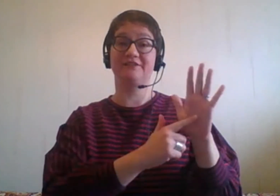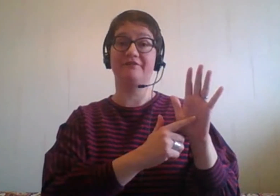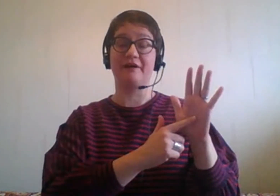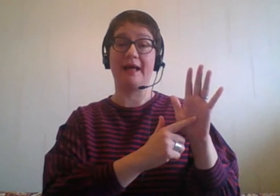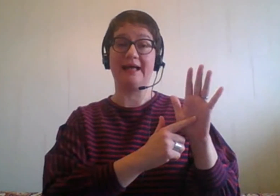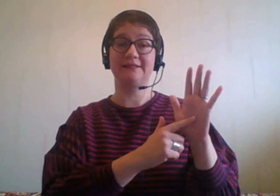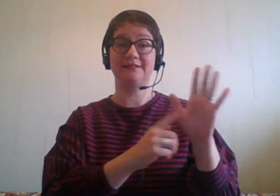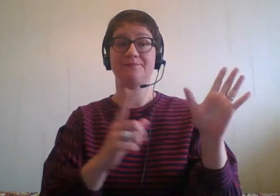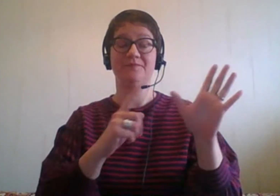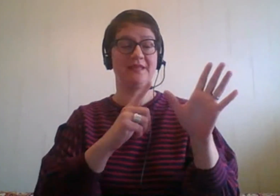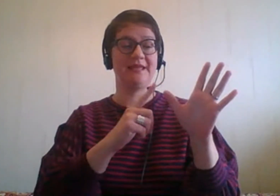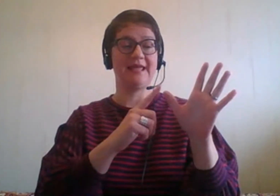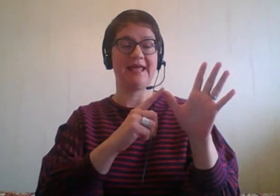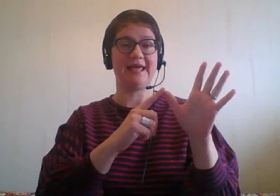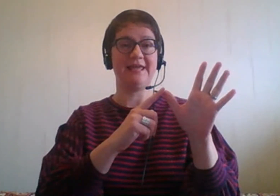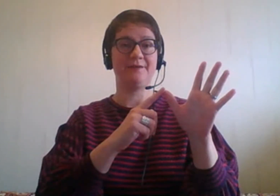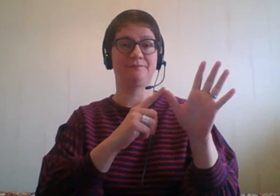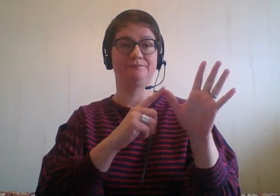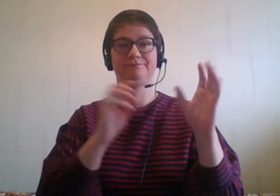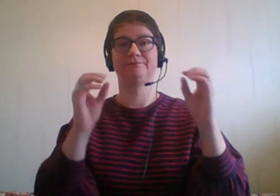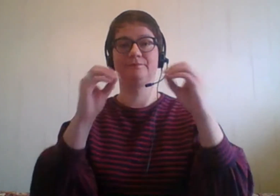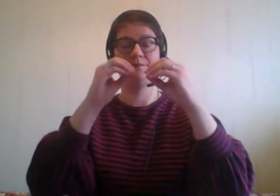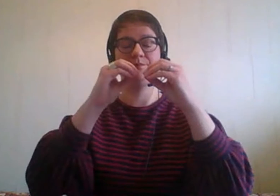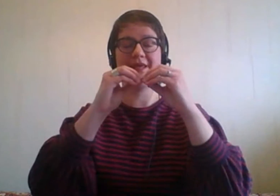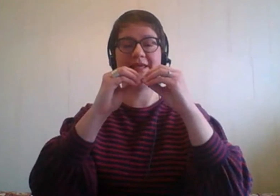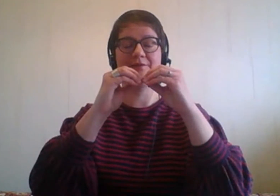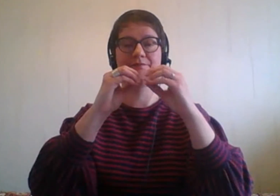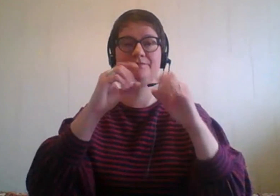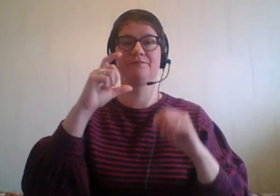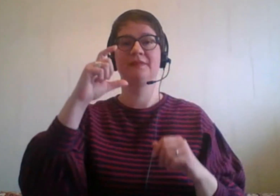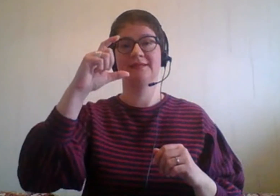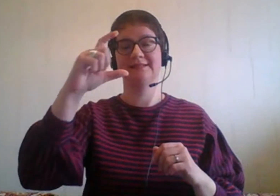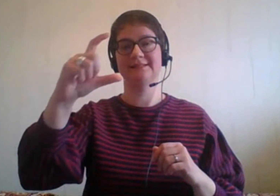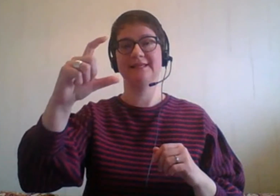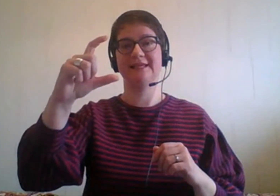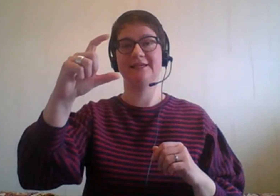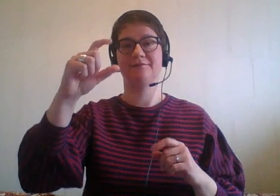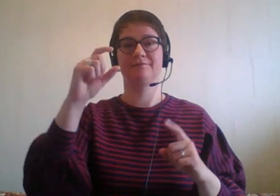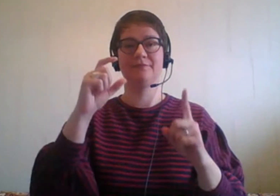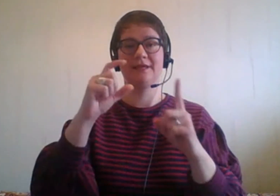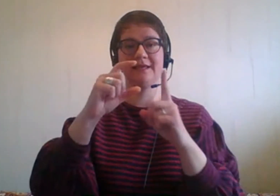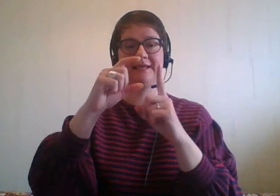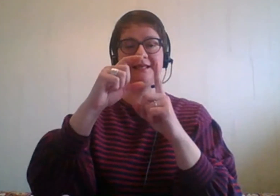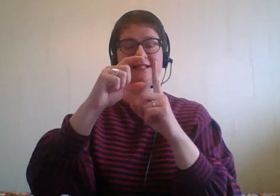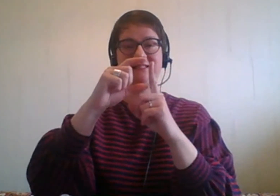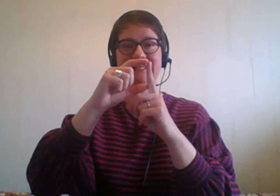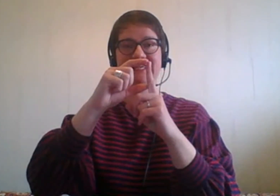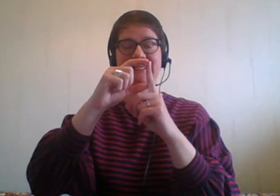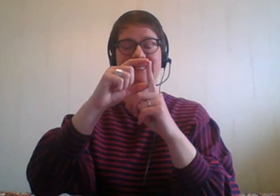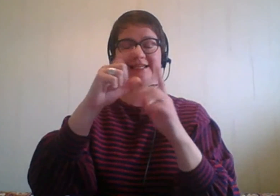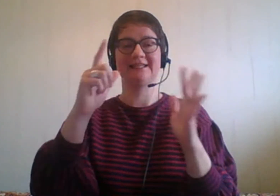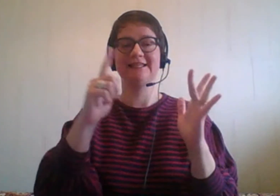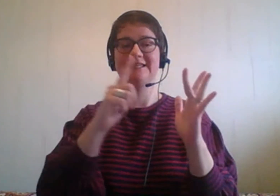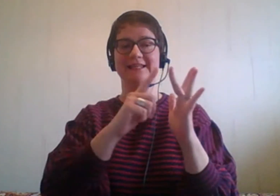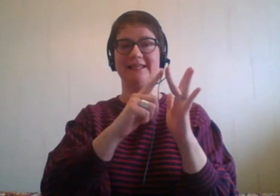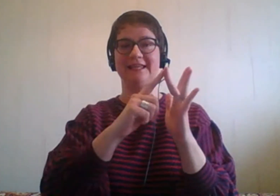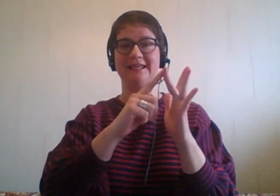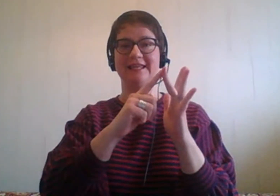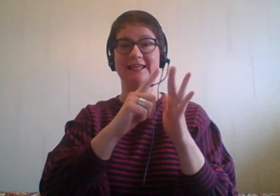our hand. A, B, C, D,